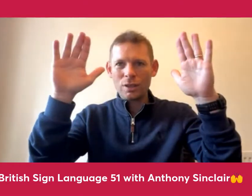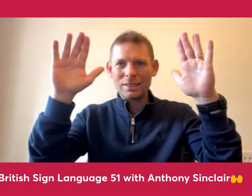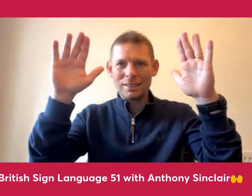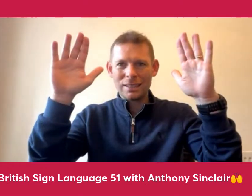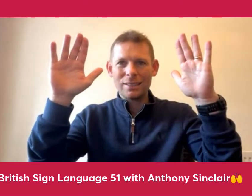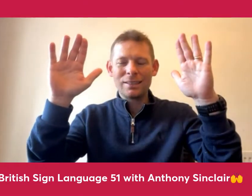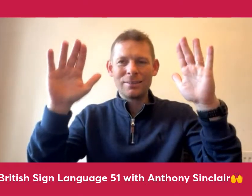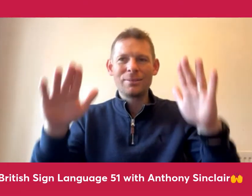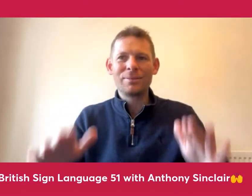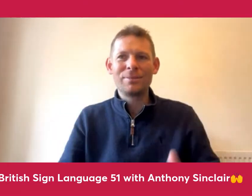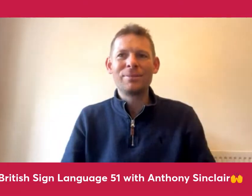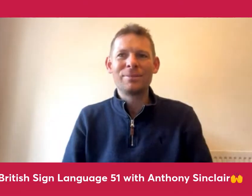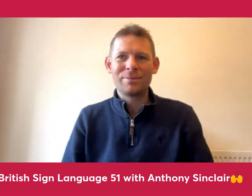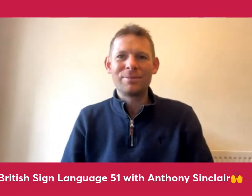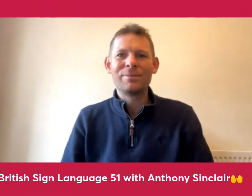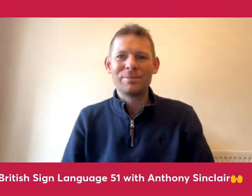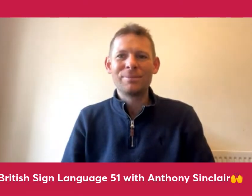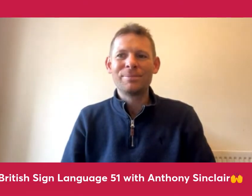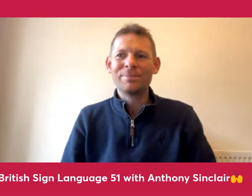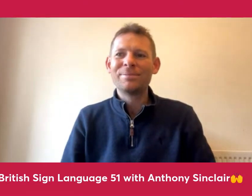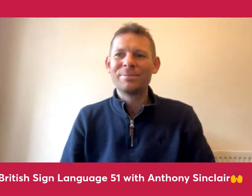An amazing holiday.